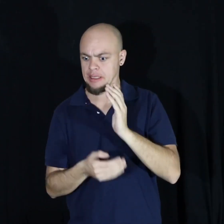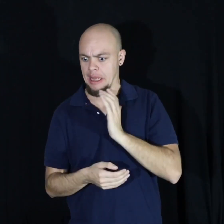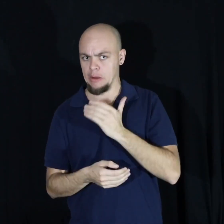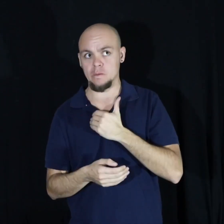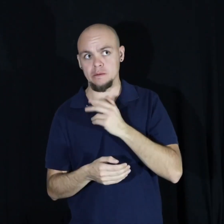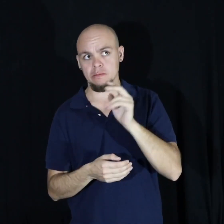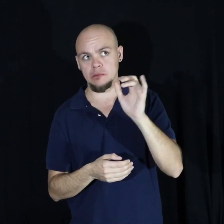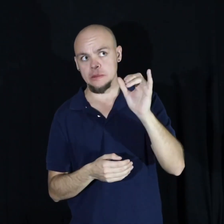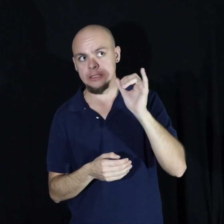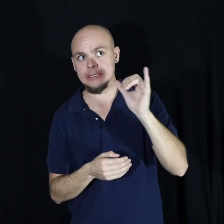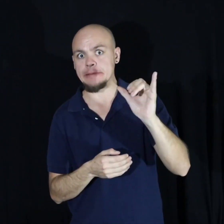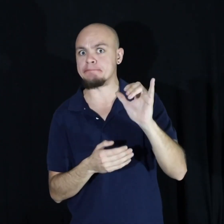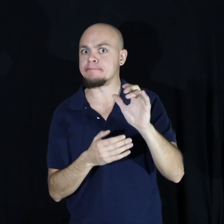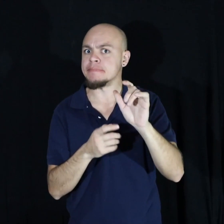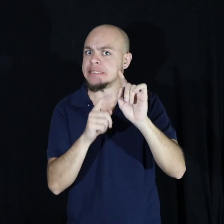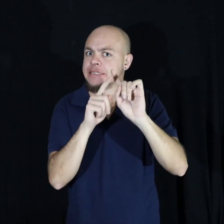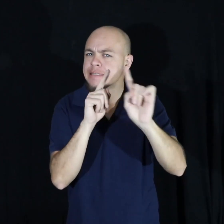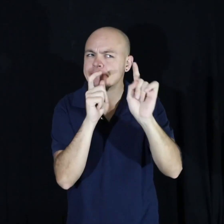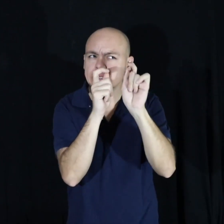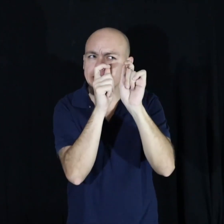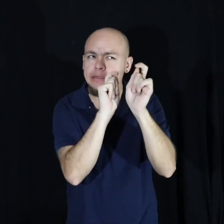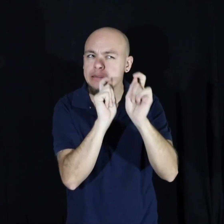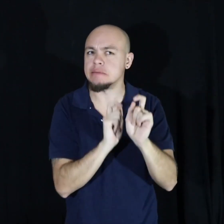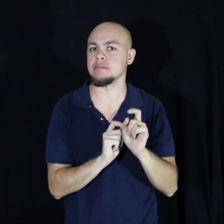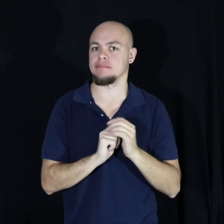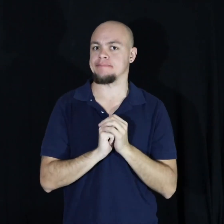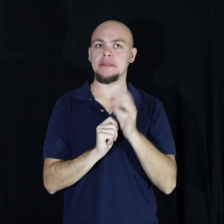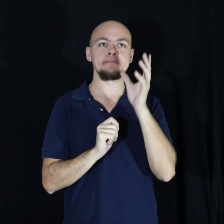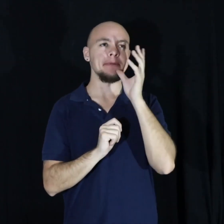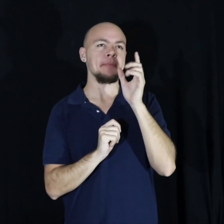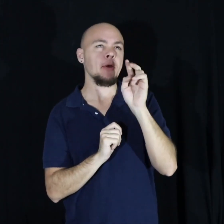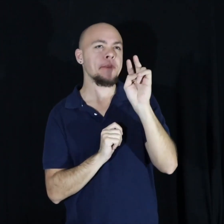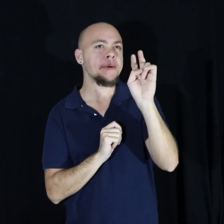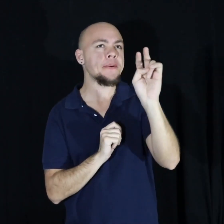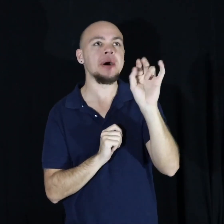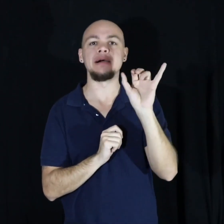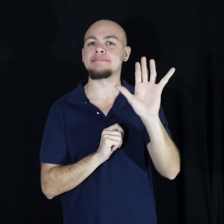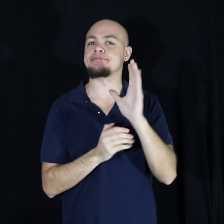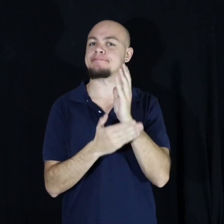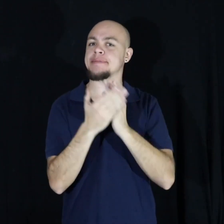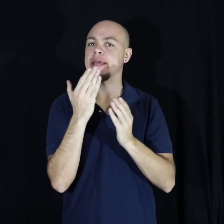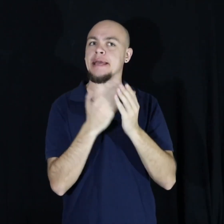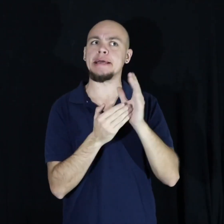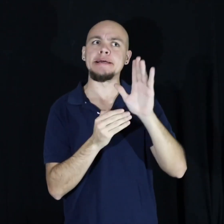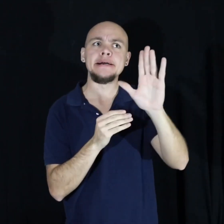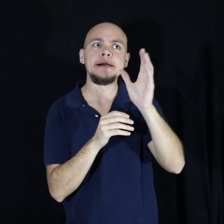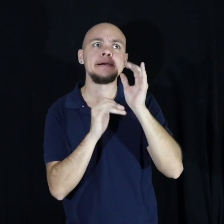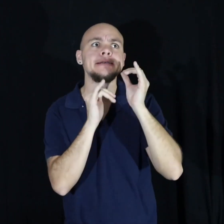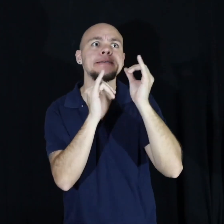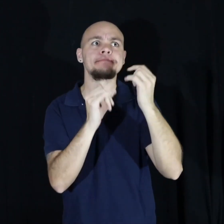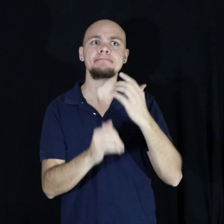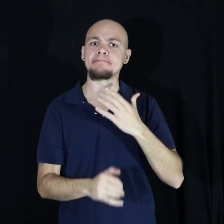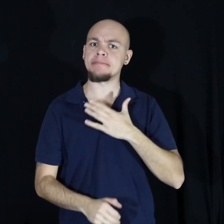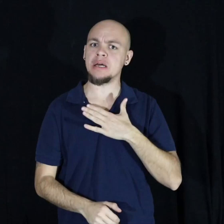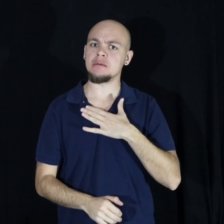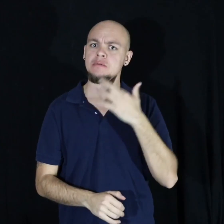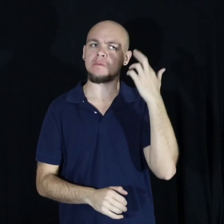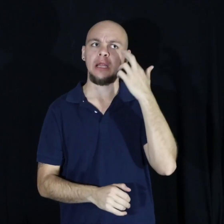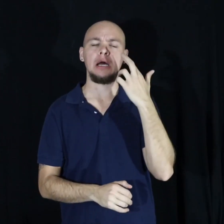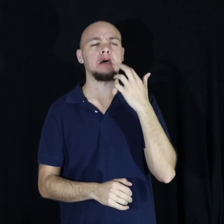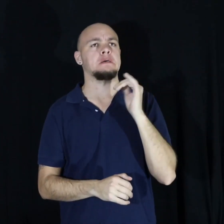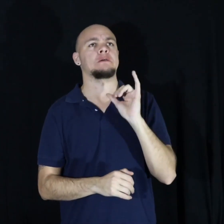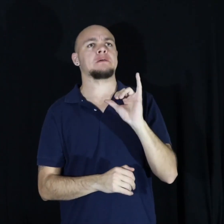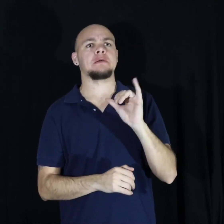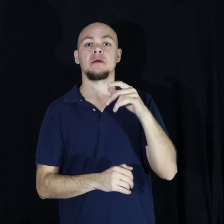also primates. But seeing her as a mother, seeing how similar her hands were to mine, made me realize that we are more similar to